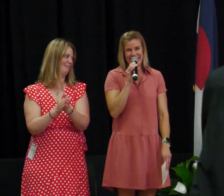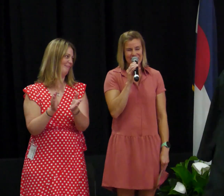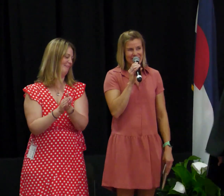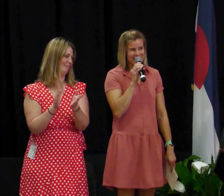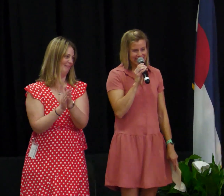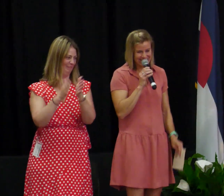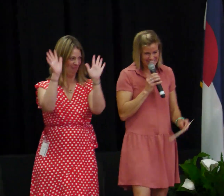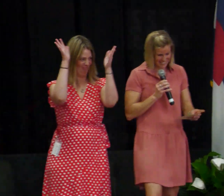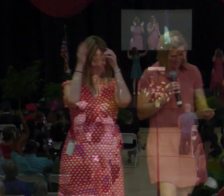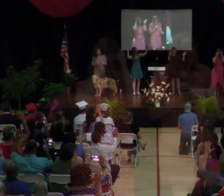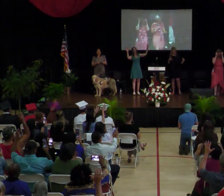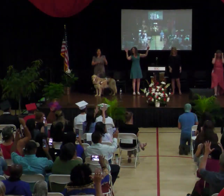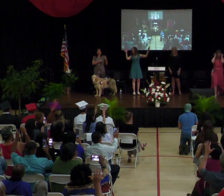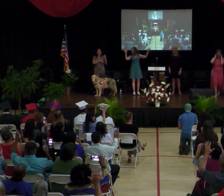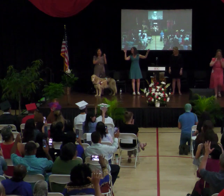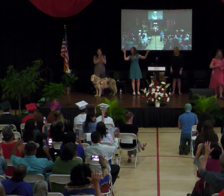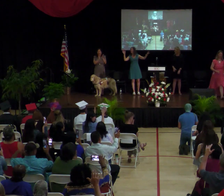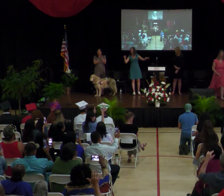Congratulations